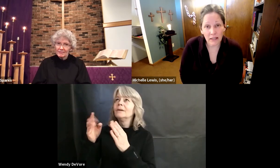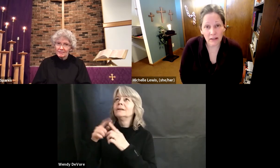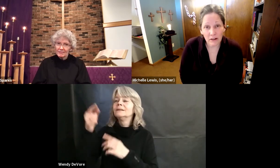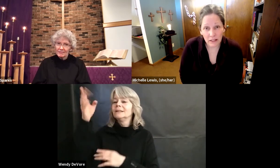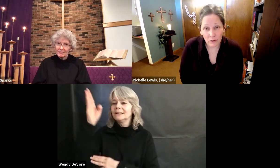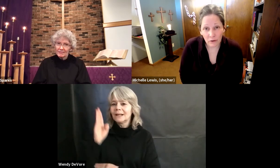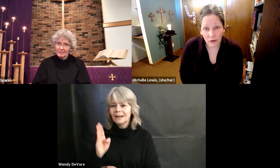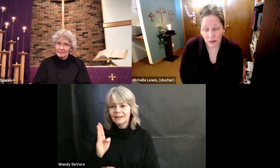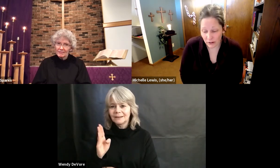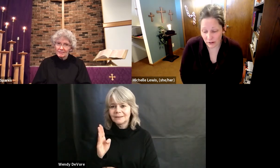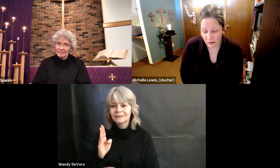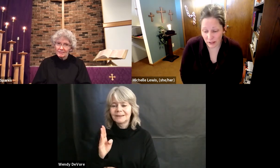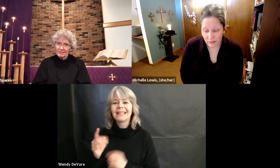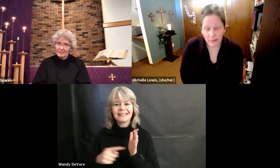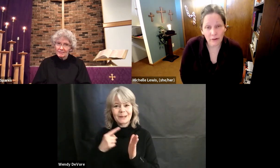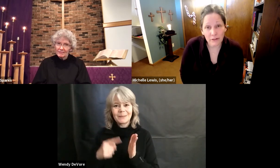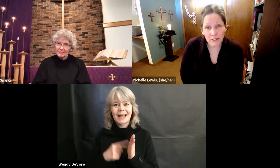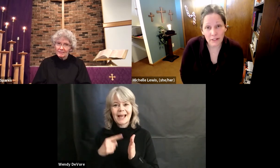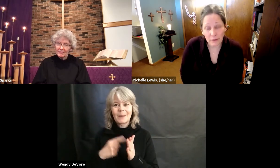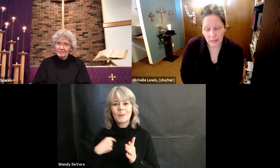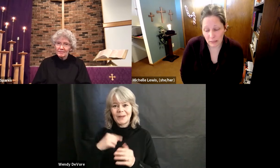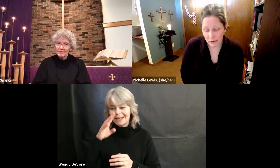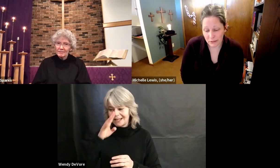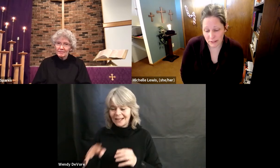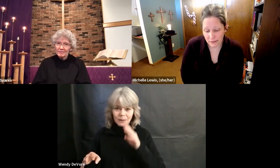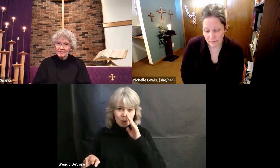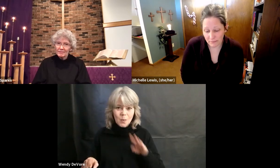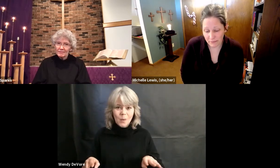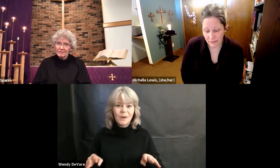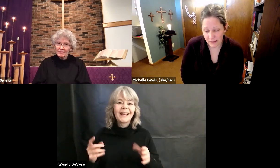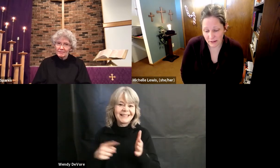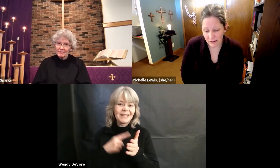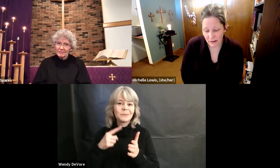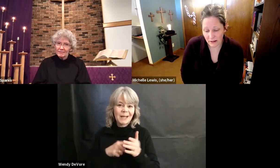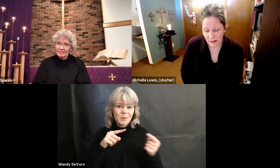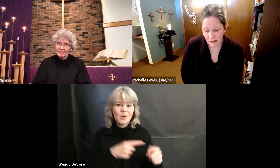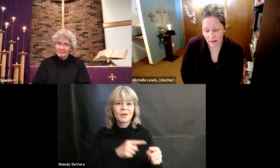that we ignore or even hurt our neighbors,